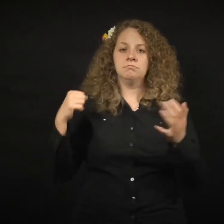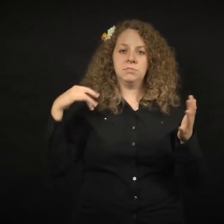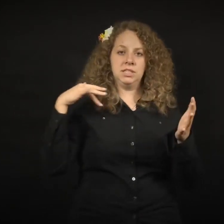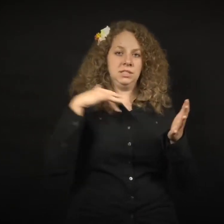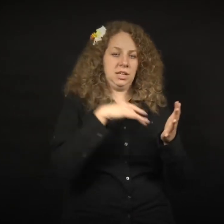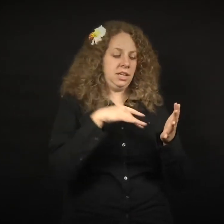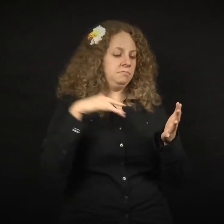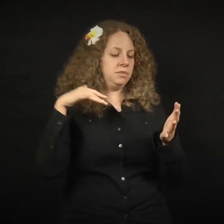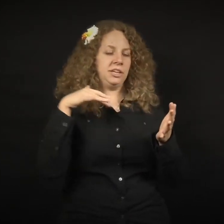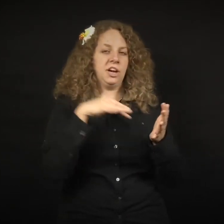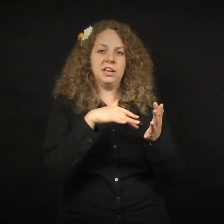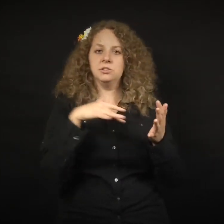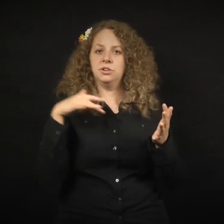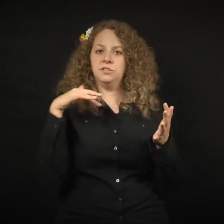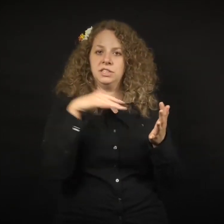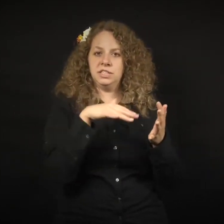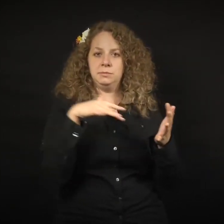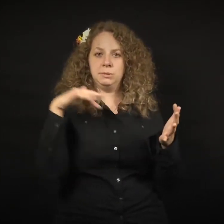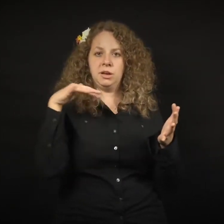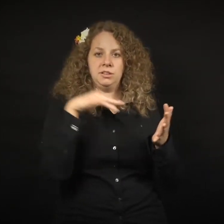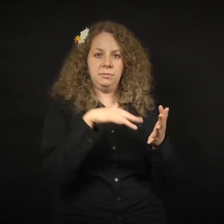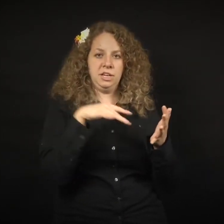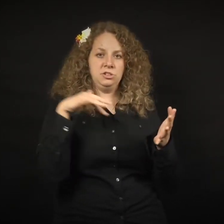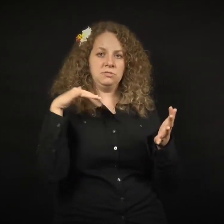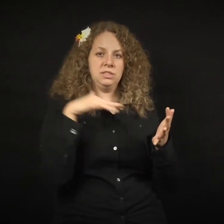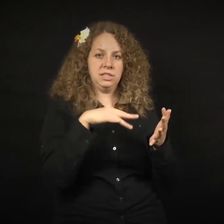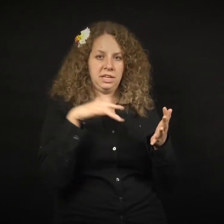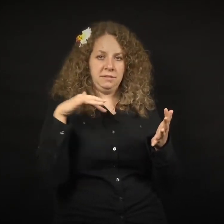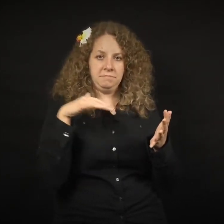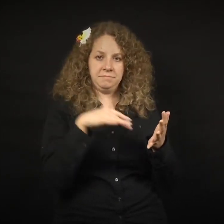To study, like your eyes going over the same spot on the page. Study.